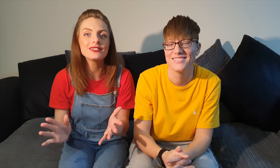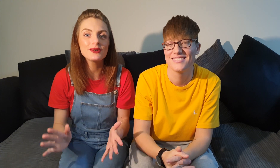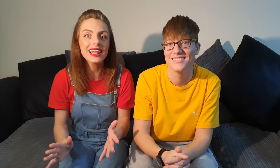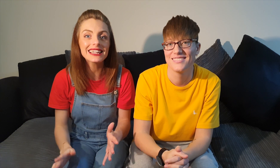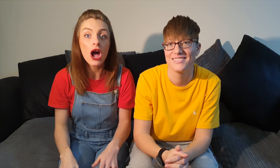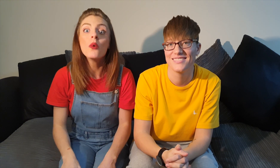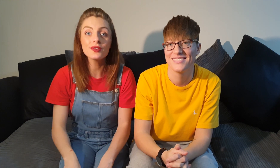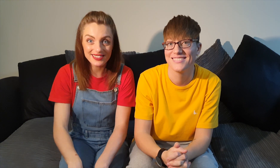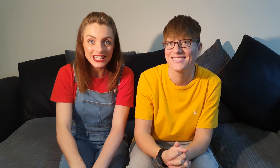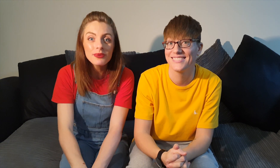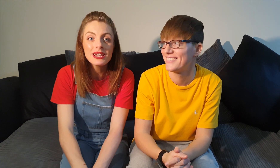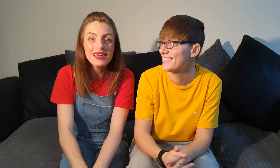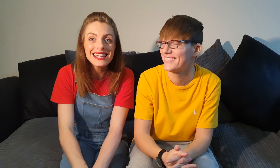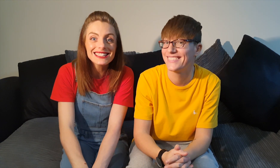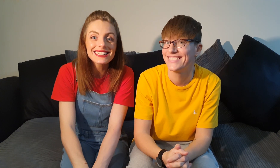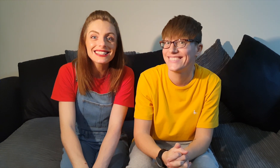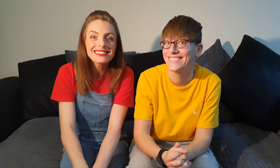you like. We'll see you in a minute.